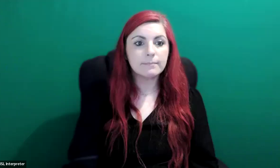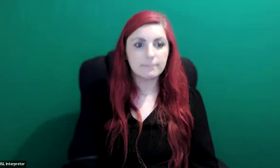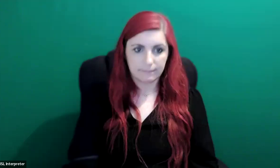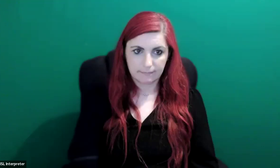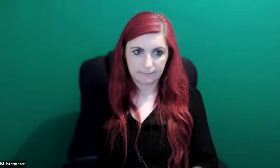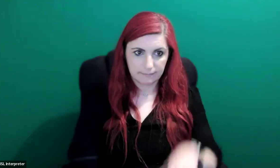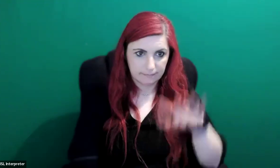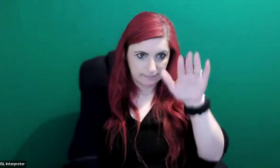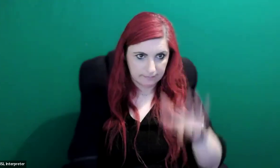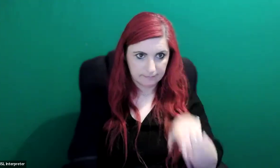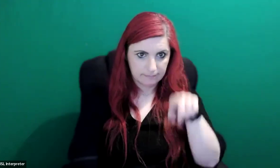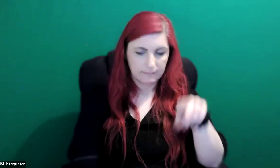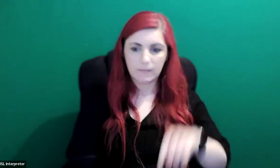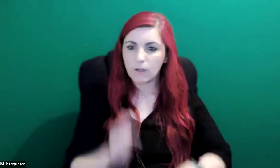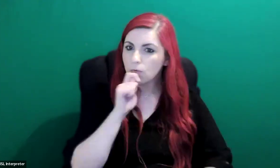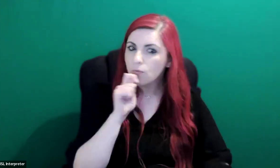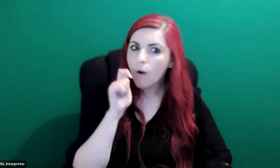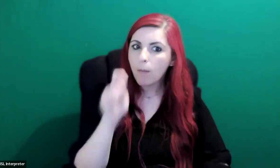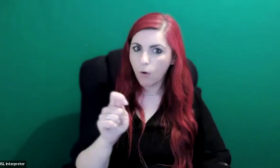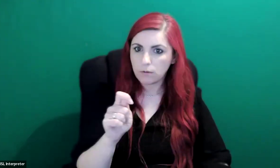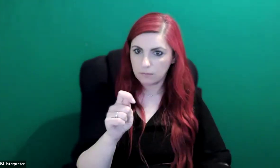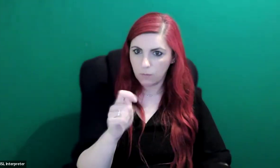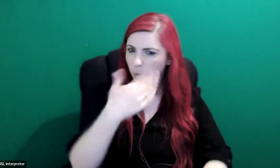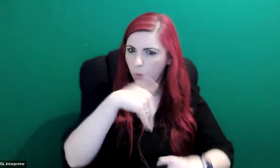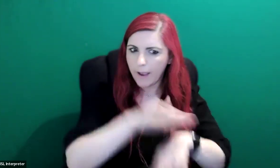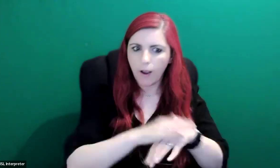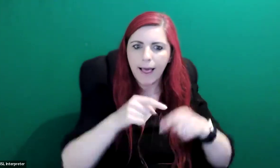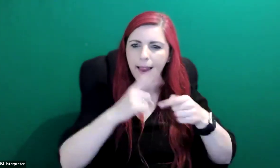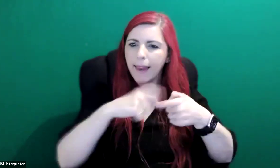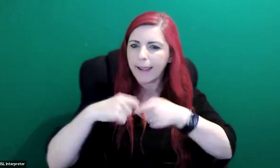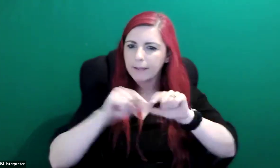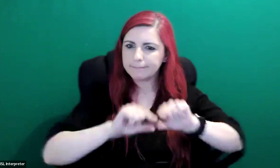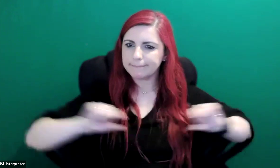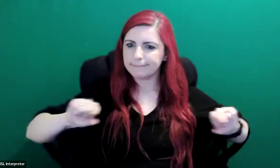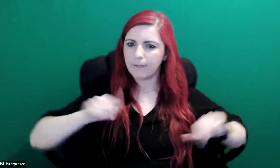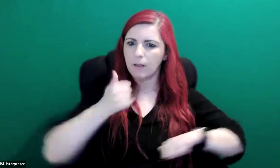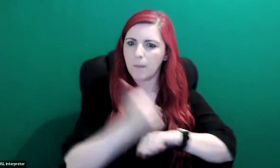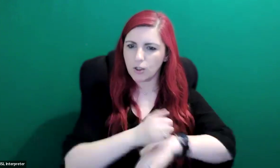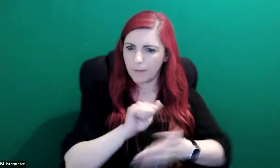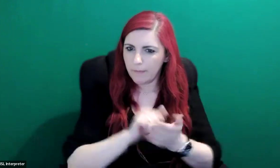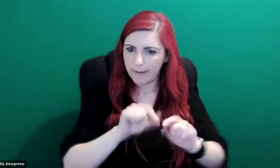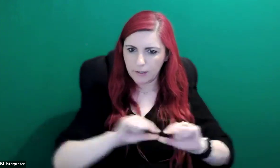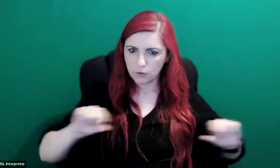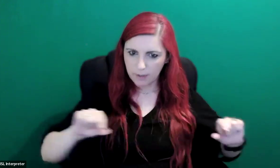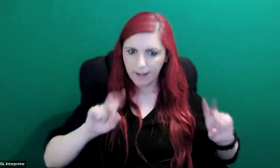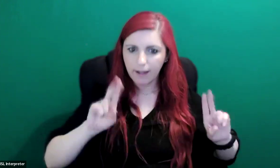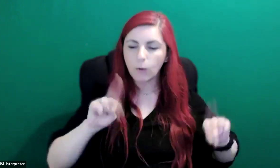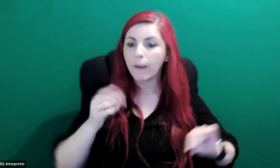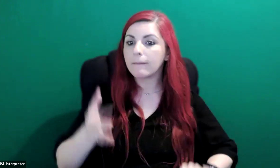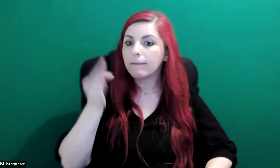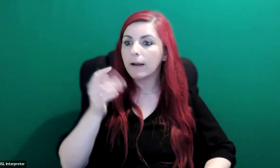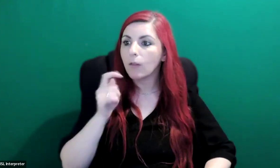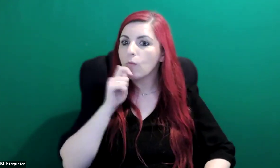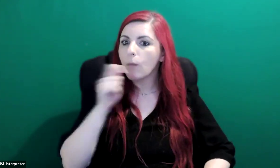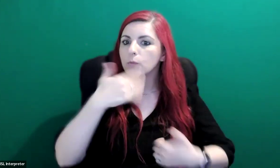And our report is to be found on the link on the bottom of this page, and you can also find the reports if you